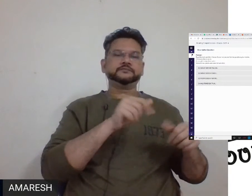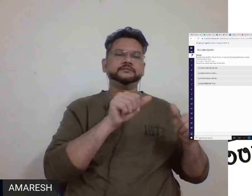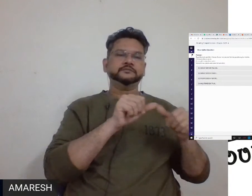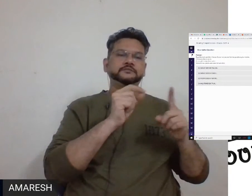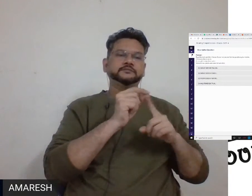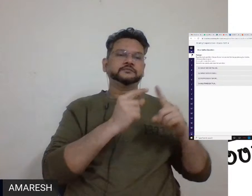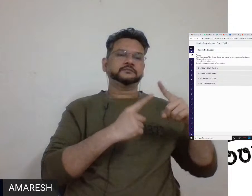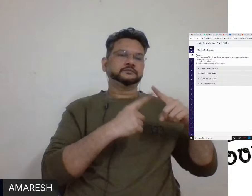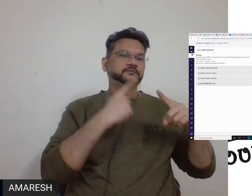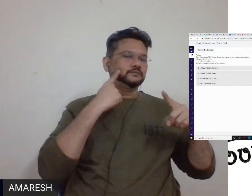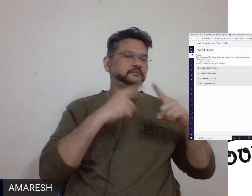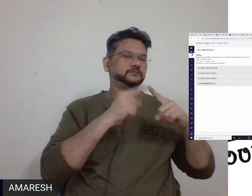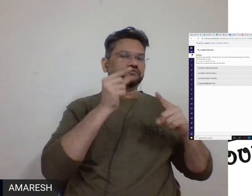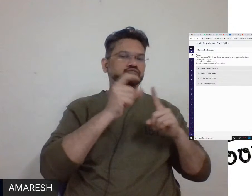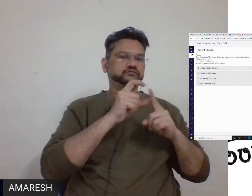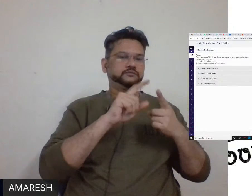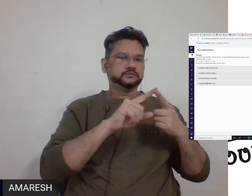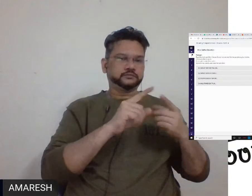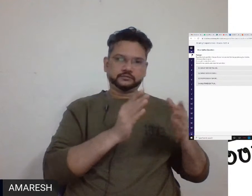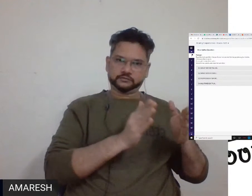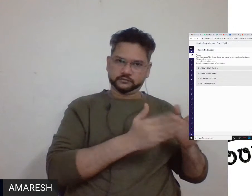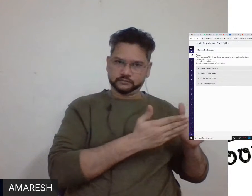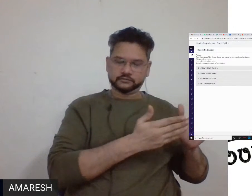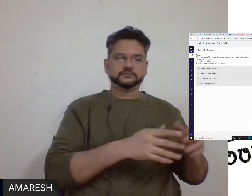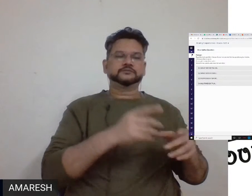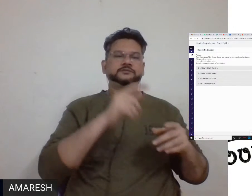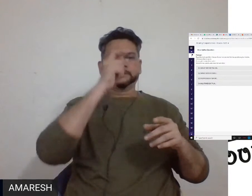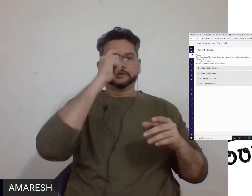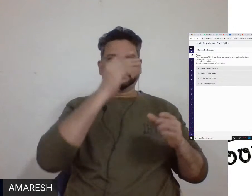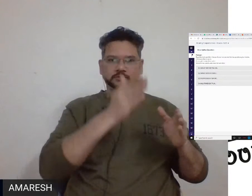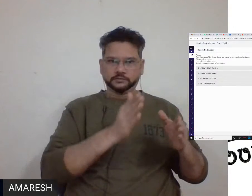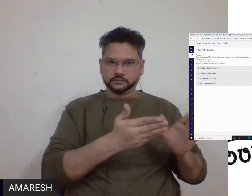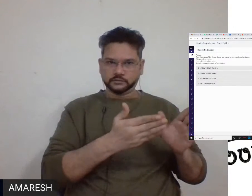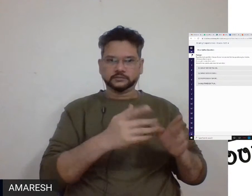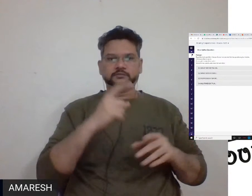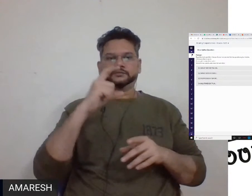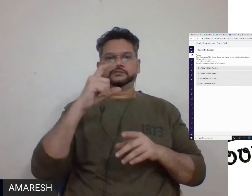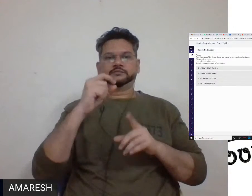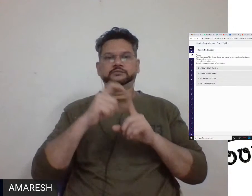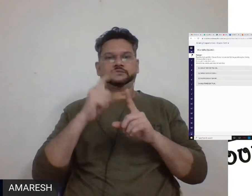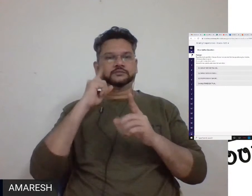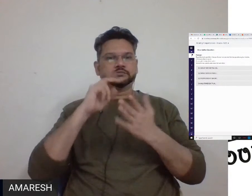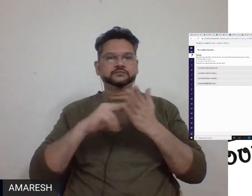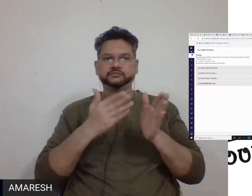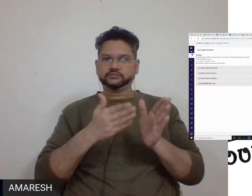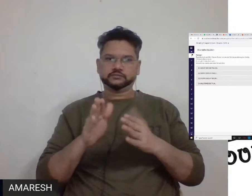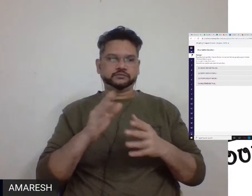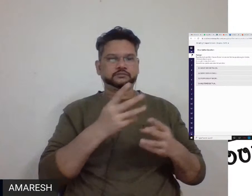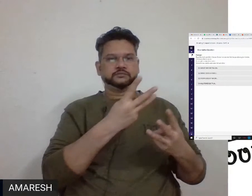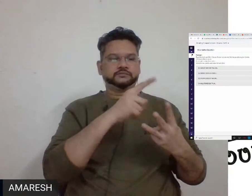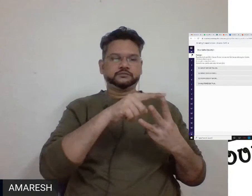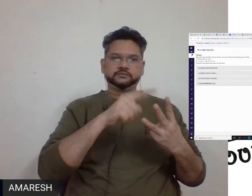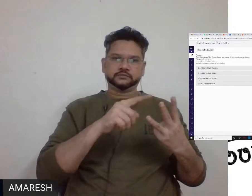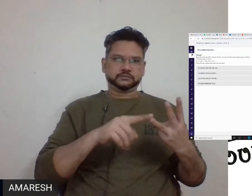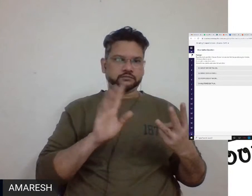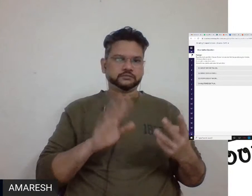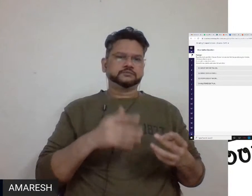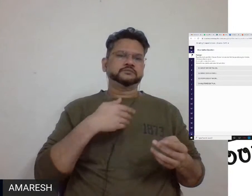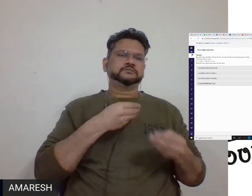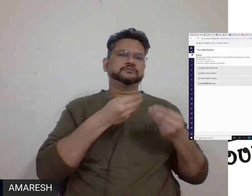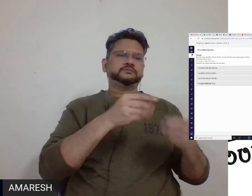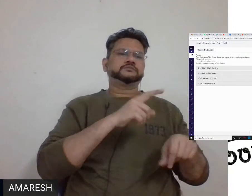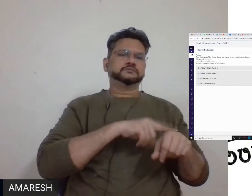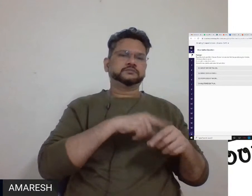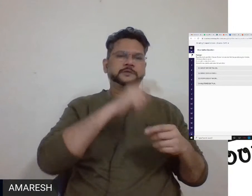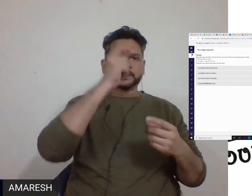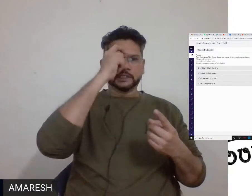English, certain questions in coding, right? So accordingly, for English, they might have given some time. So we want our candidates